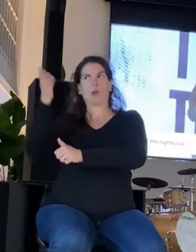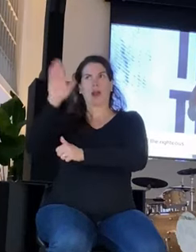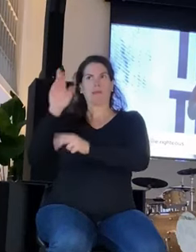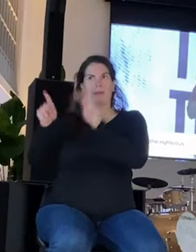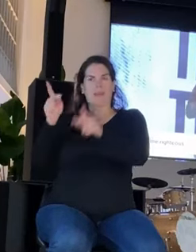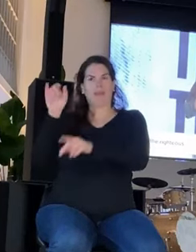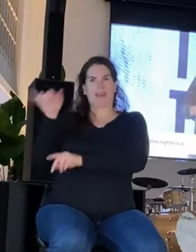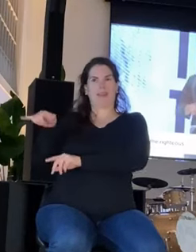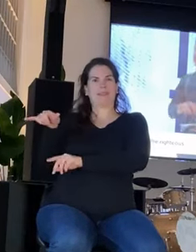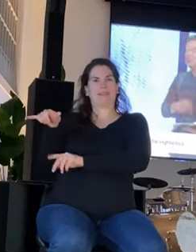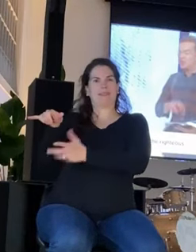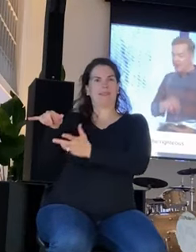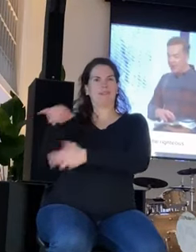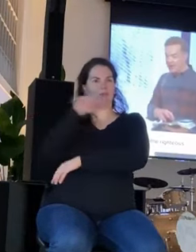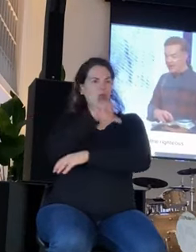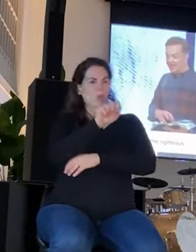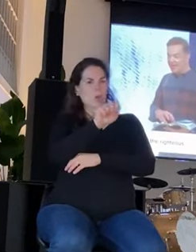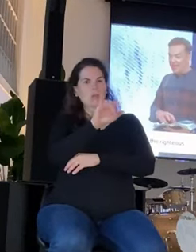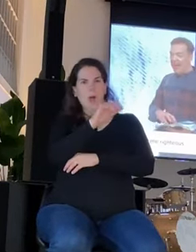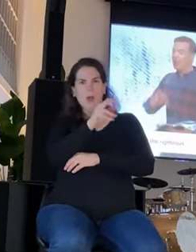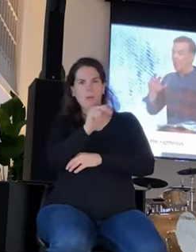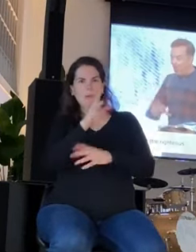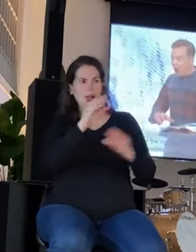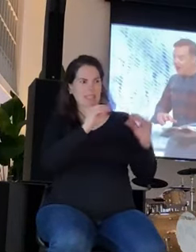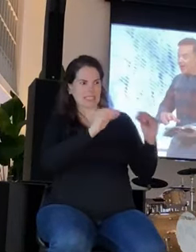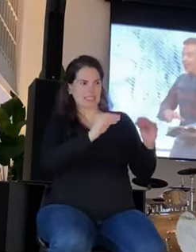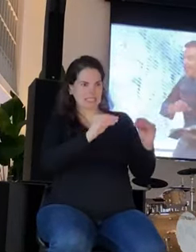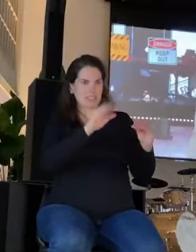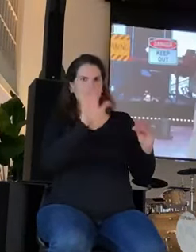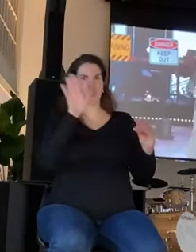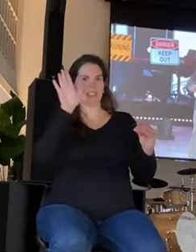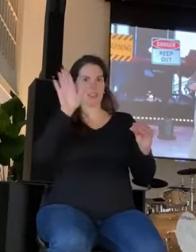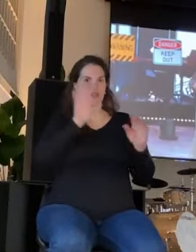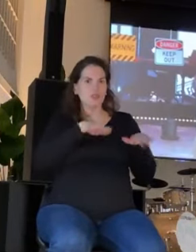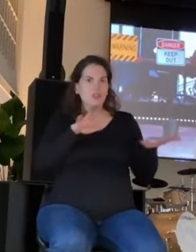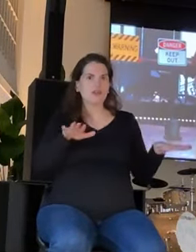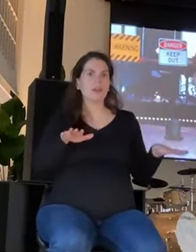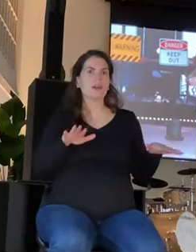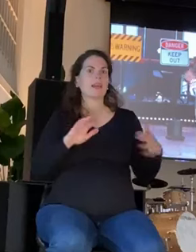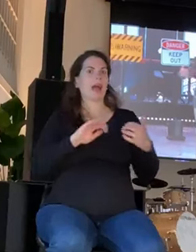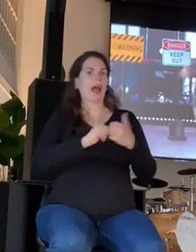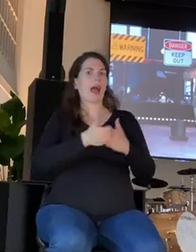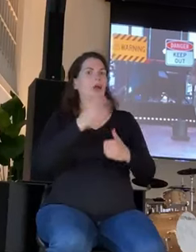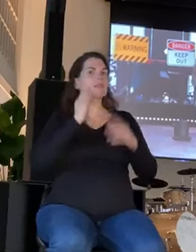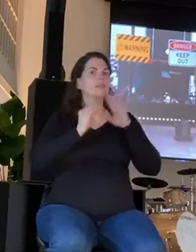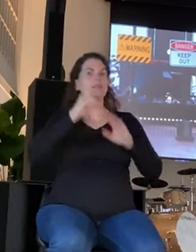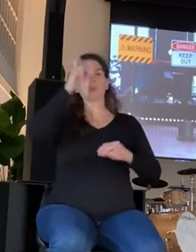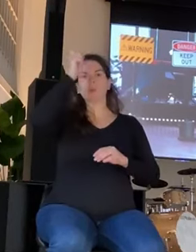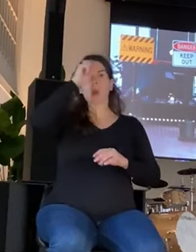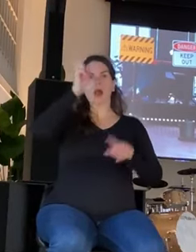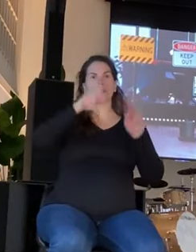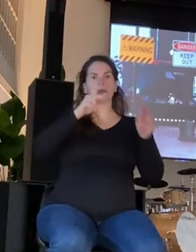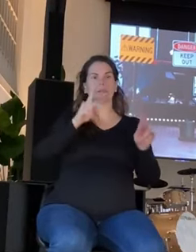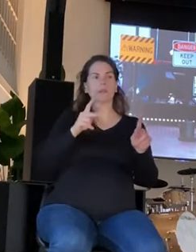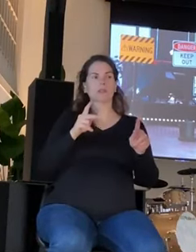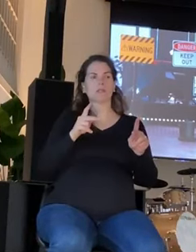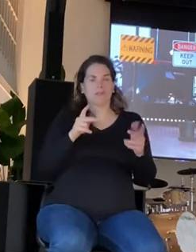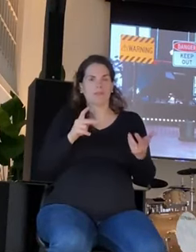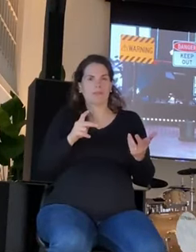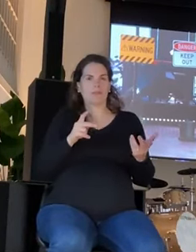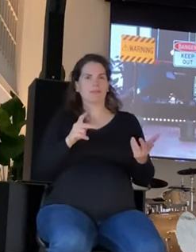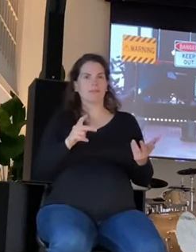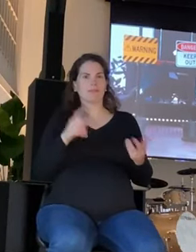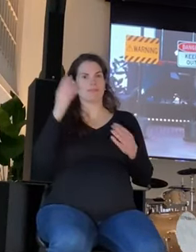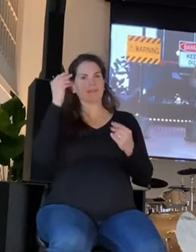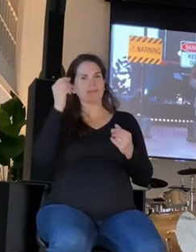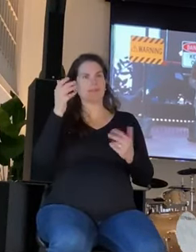Solomon was teaching his son how to walk in the way of wise people that had come before him. Think